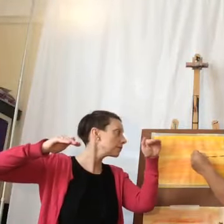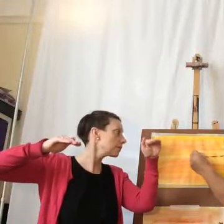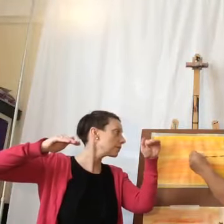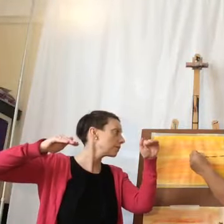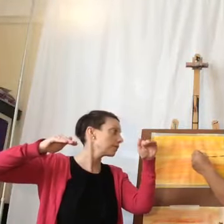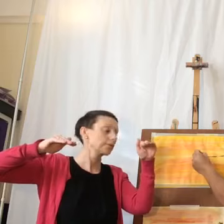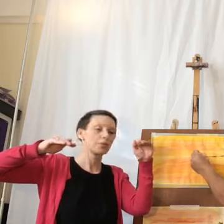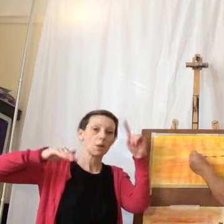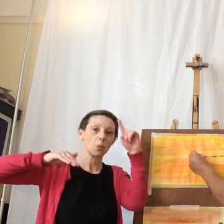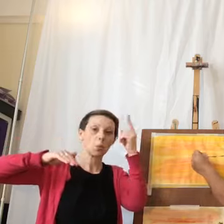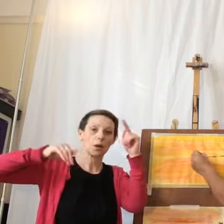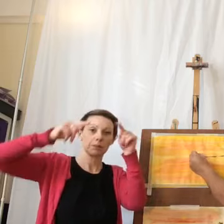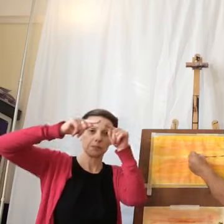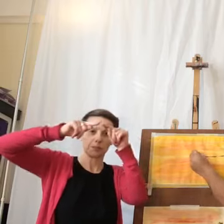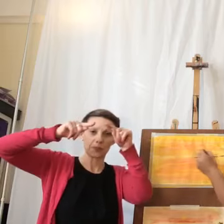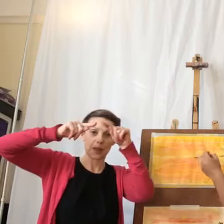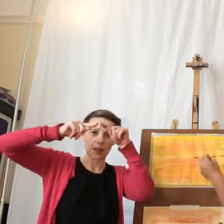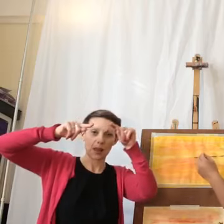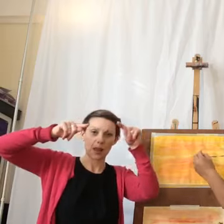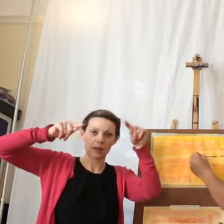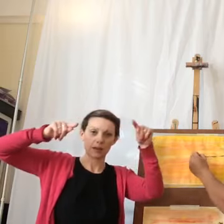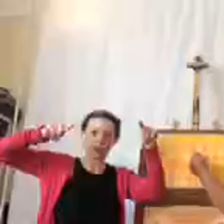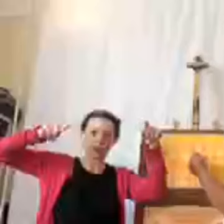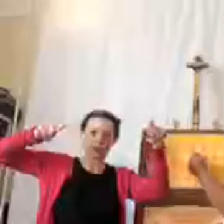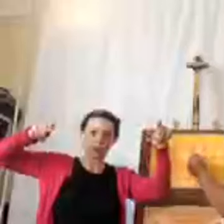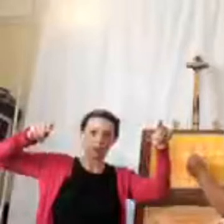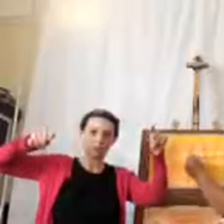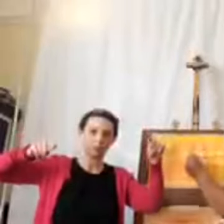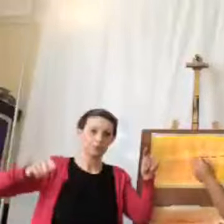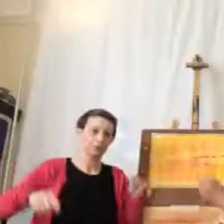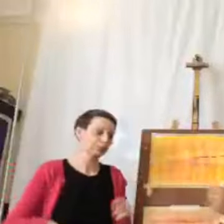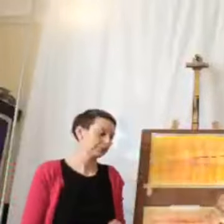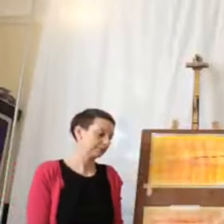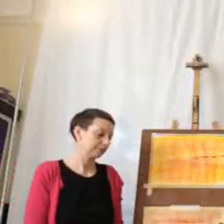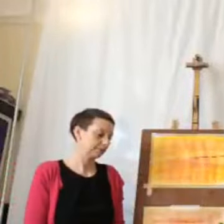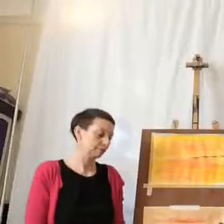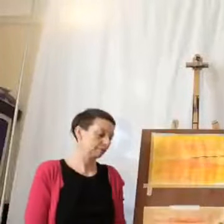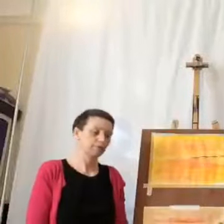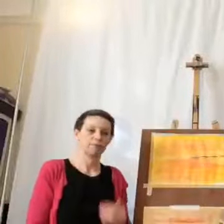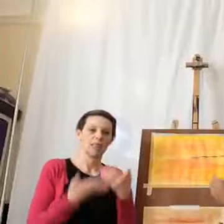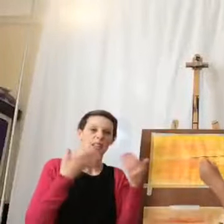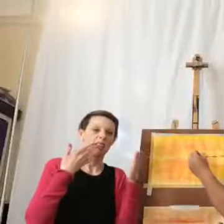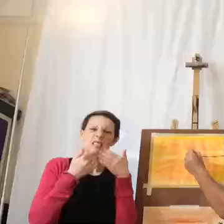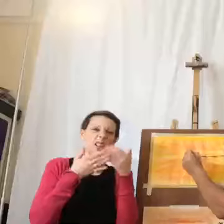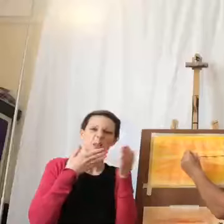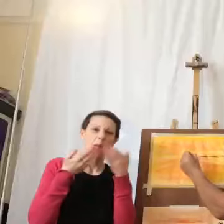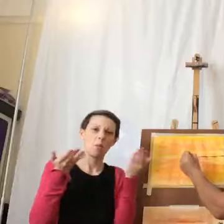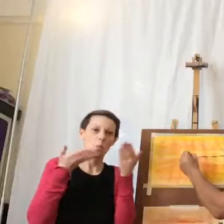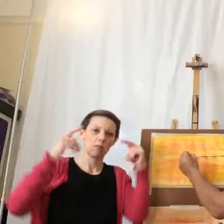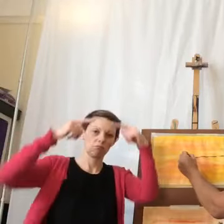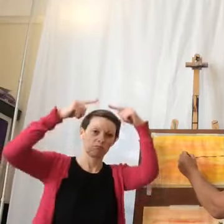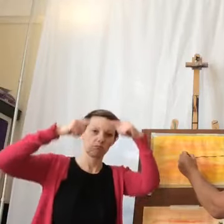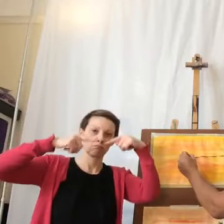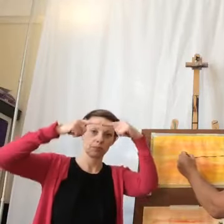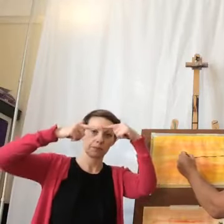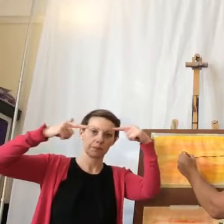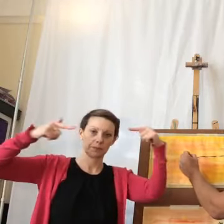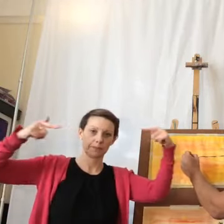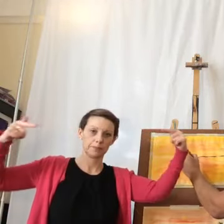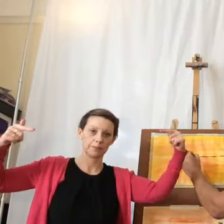a nice black line. That might be a bit too far up, but never mind. It should be thinner than that. But I'm not used to painting at this